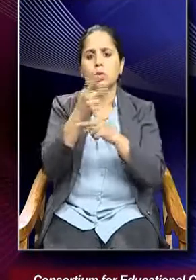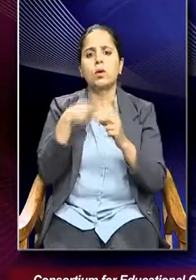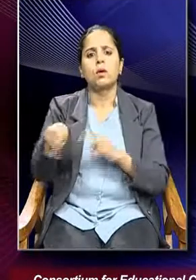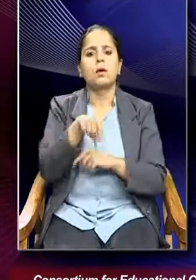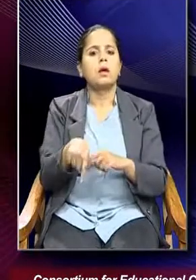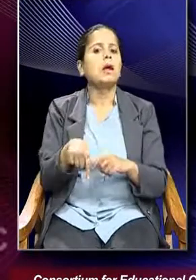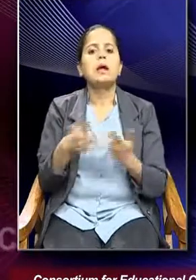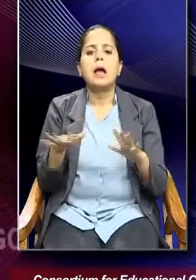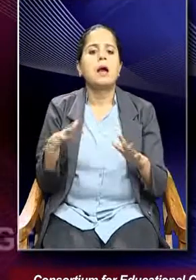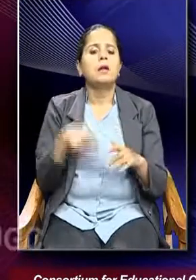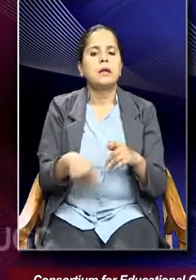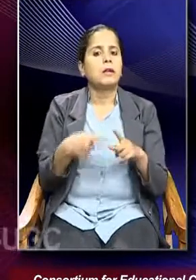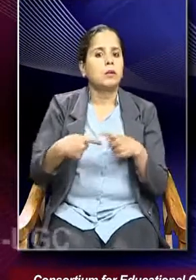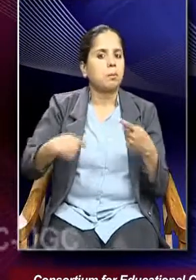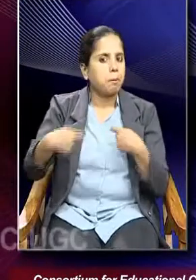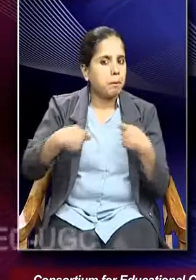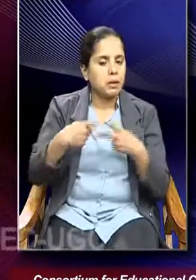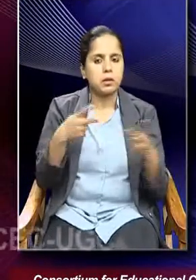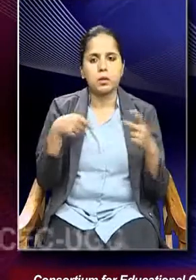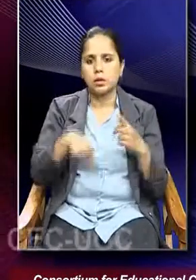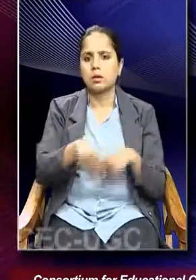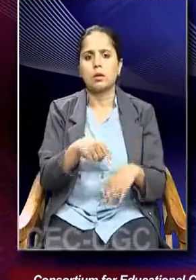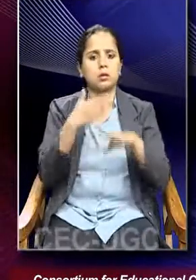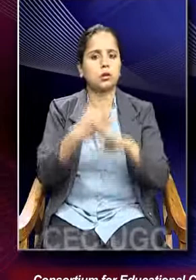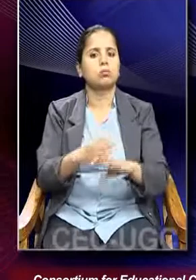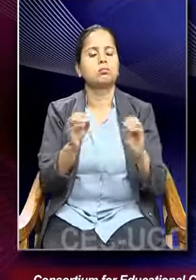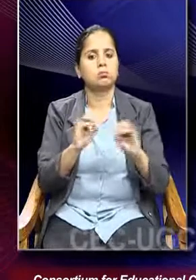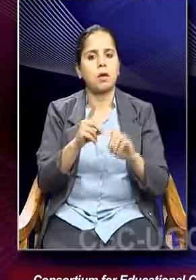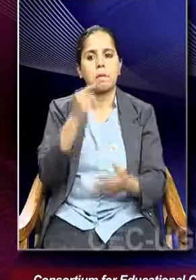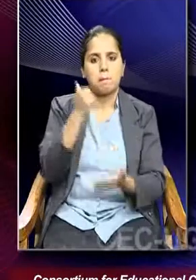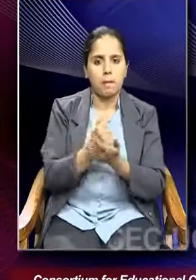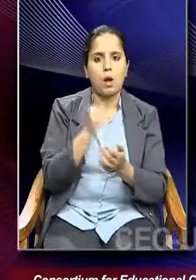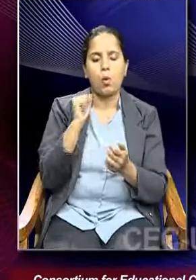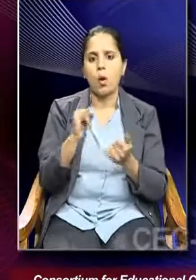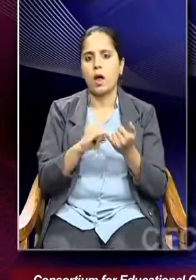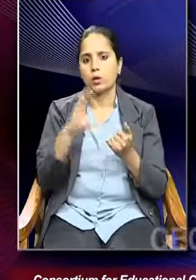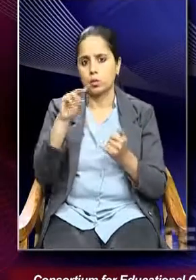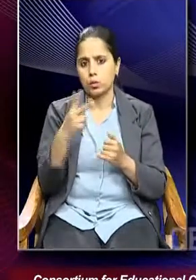unrestricted trading along with the banking system, banking of SO2 will